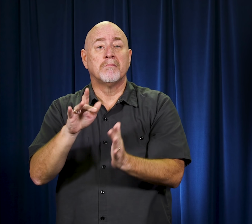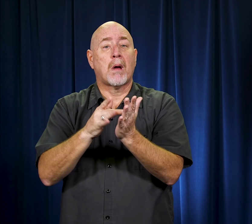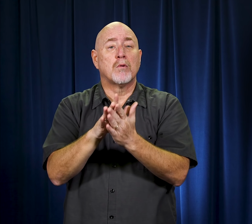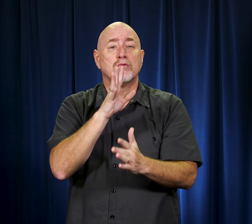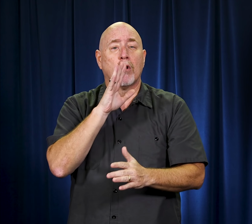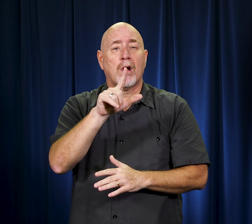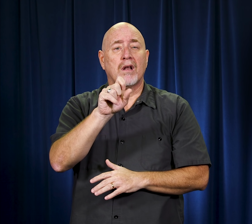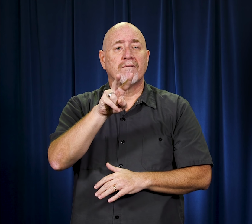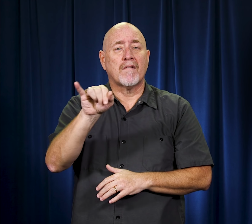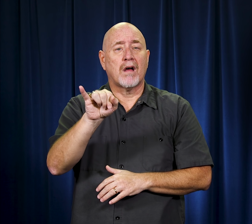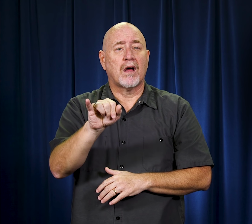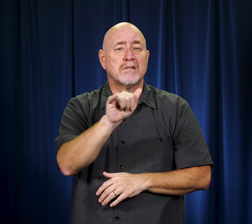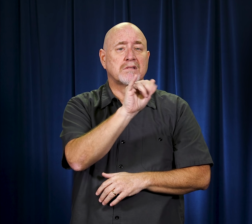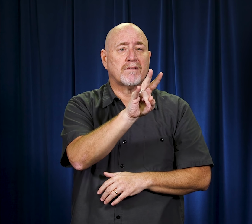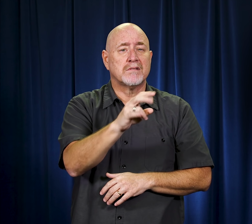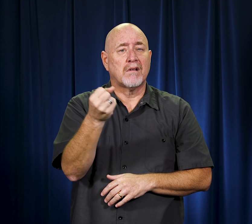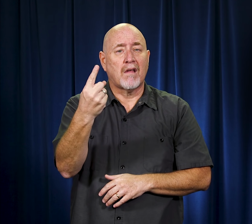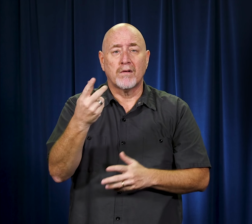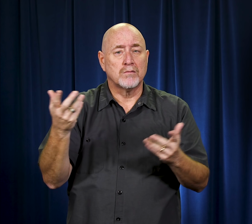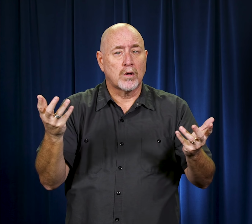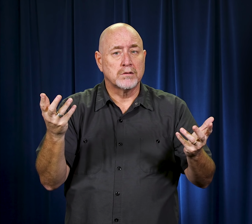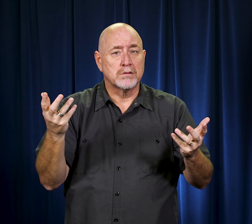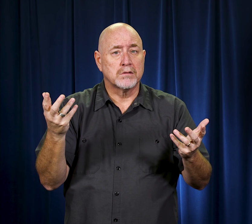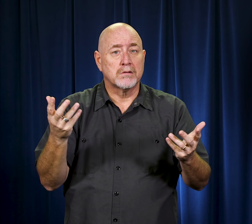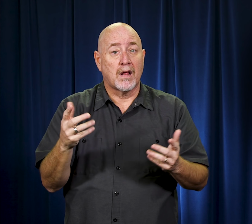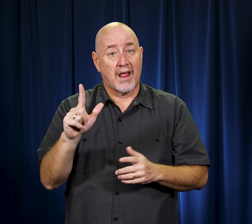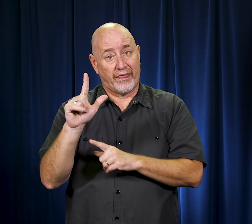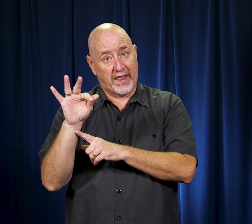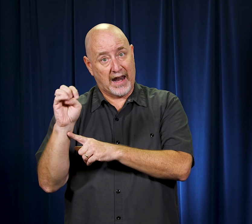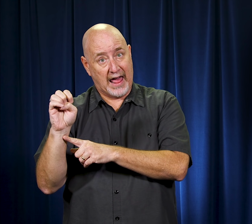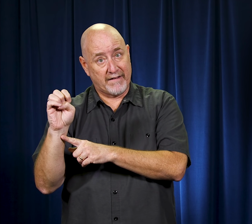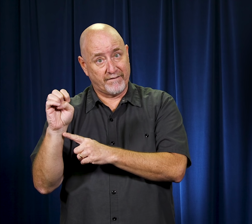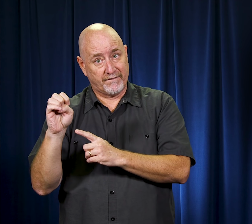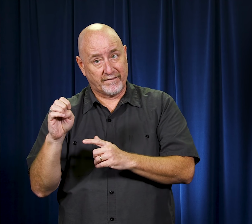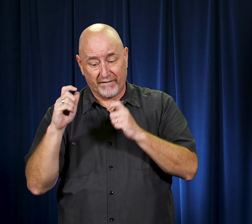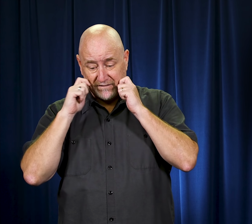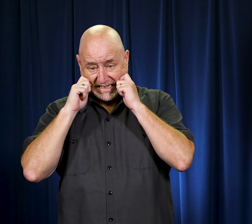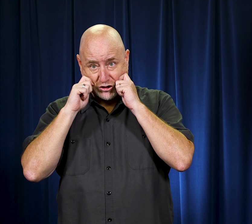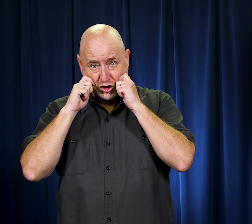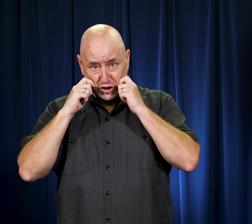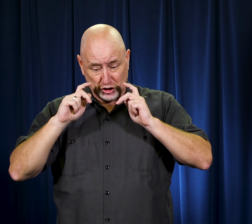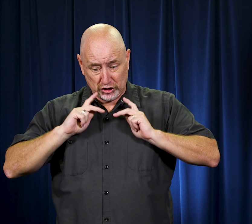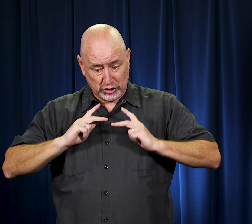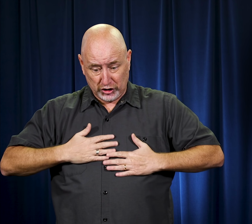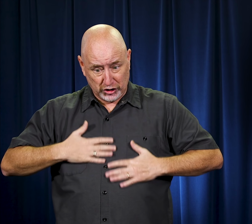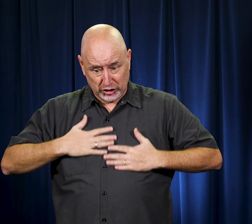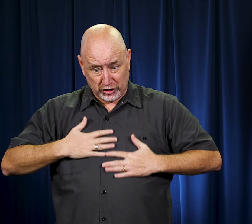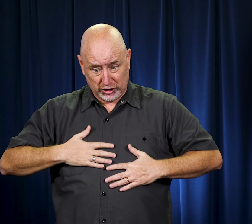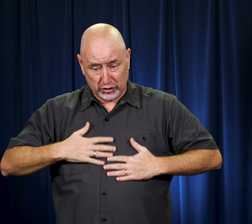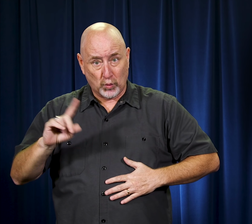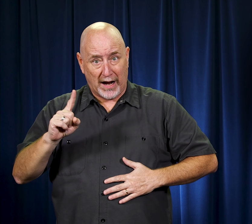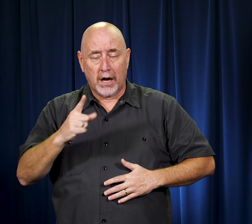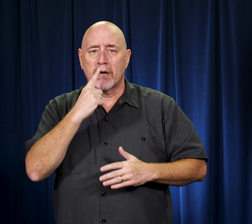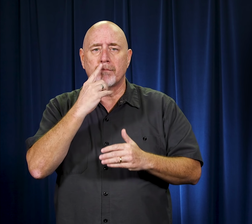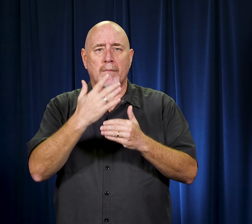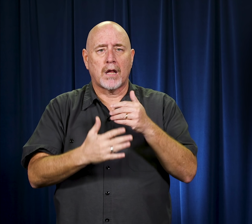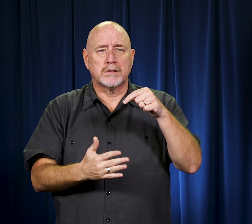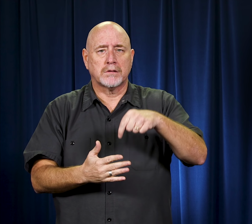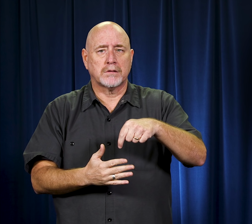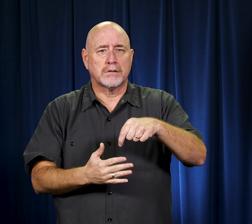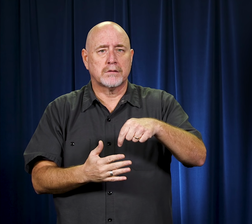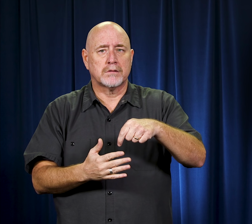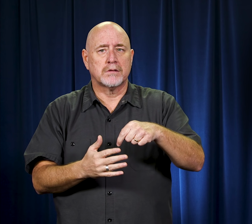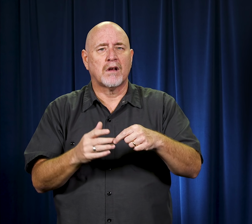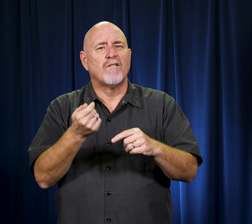Leviticus chapter 17, verse 11, "For the life of the flesh is in the